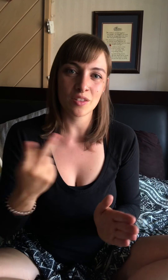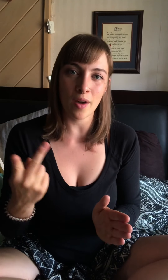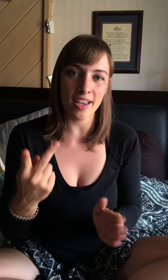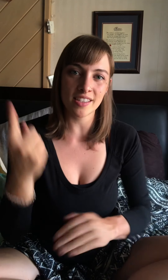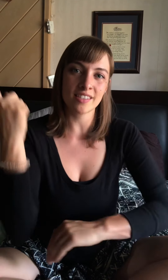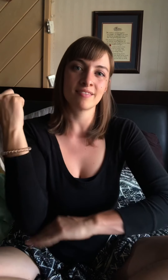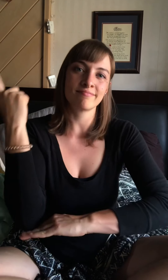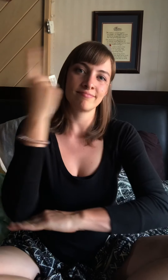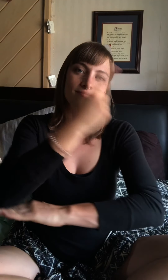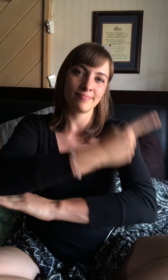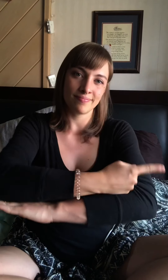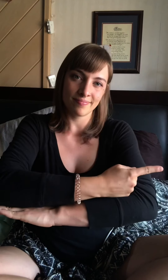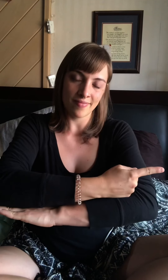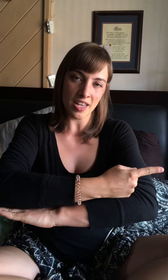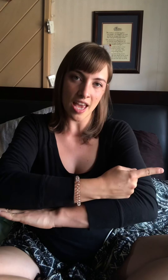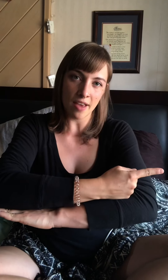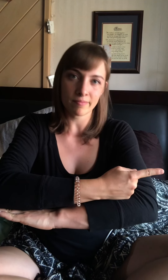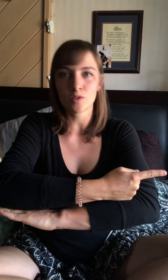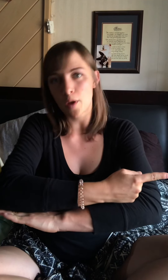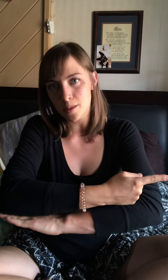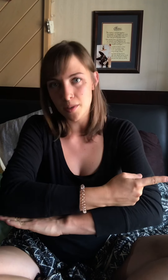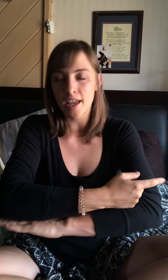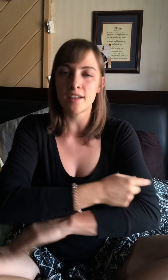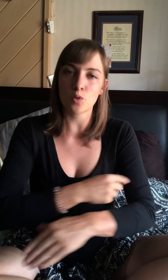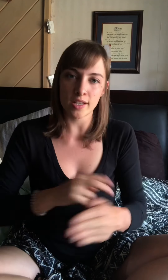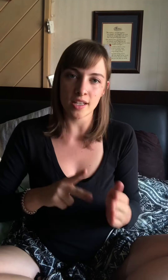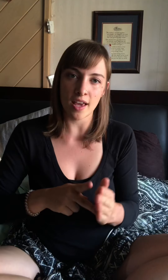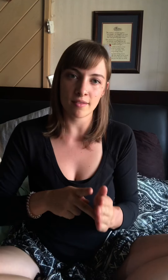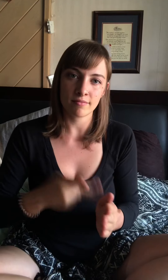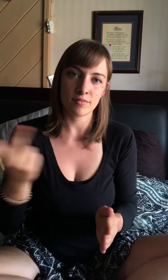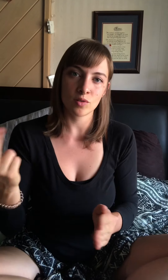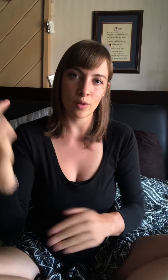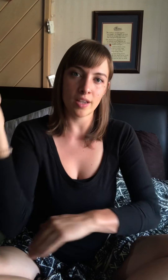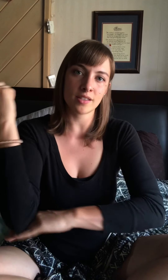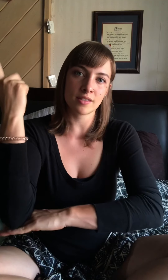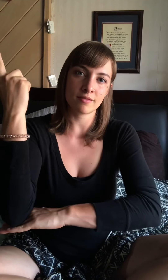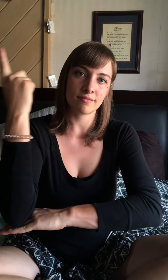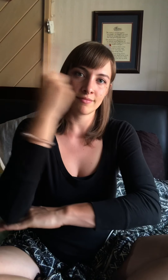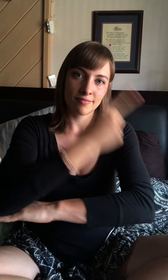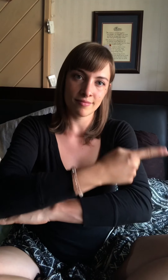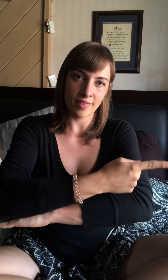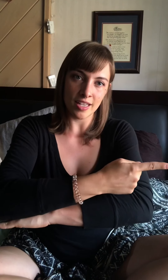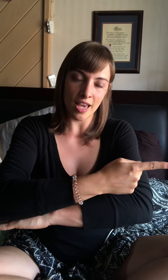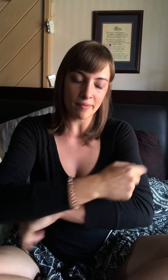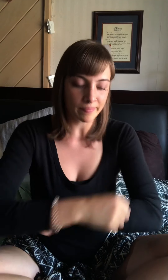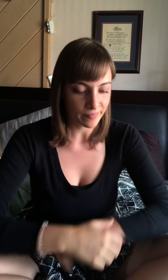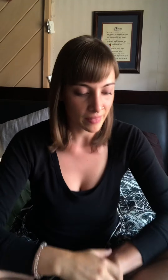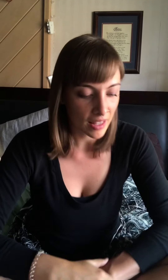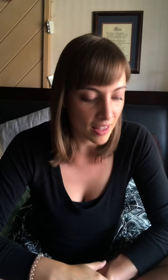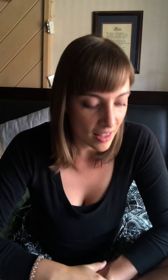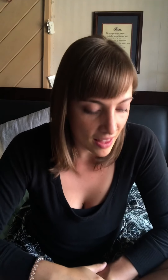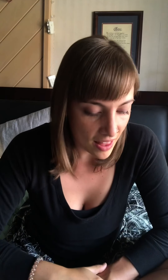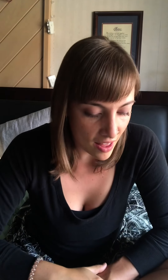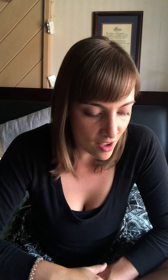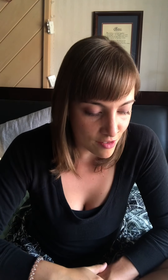twice a day, twice per day, twice a day, twice a day. All